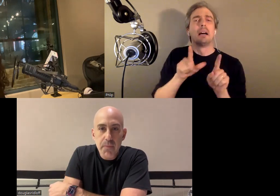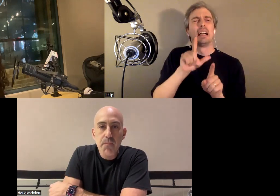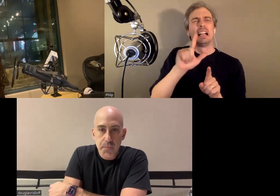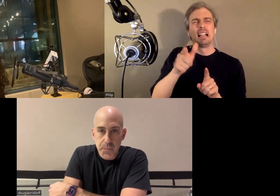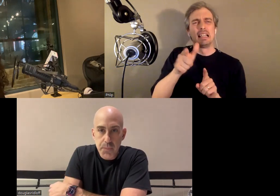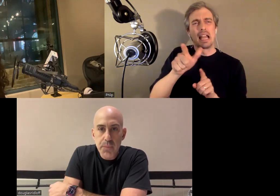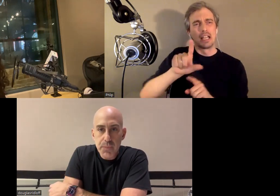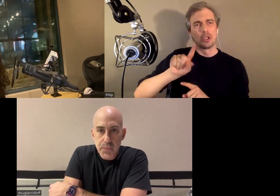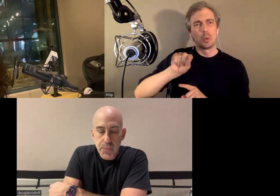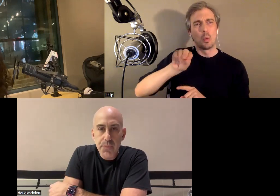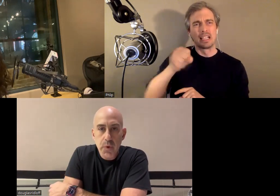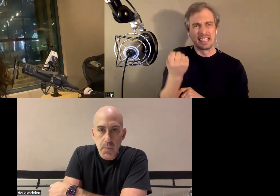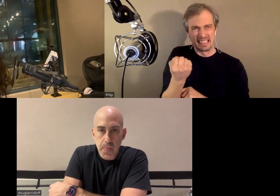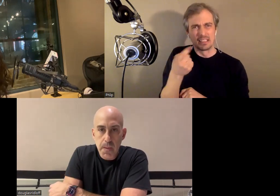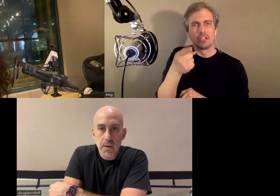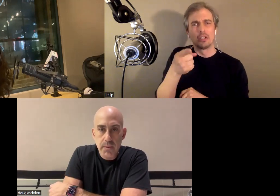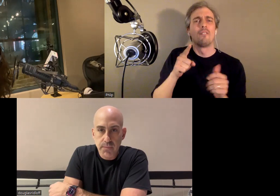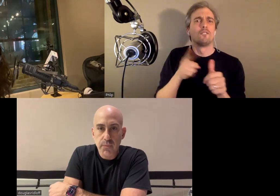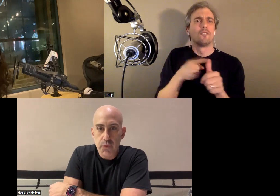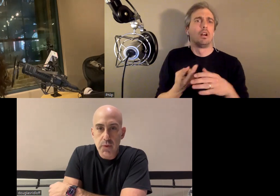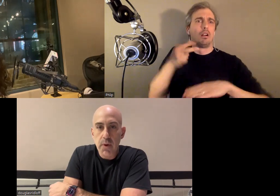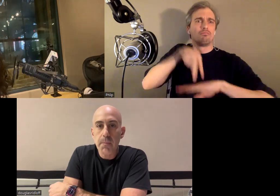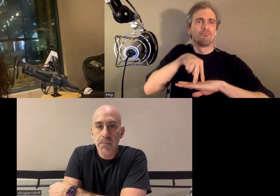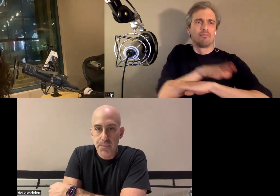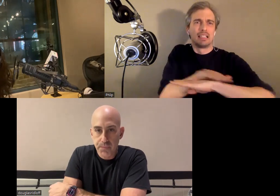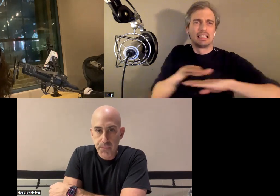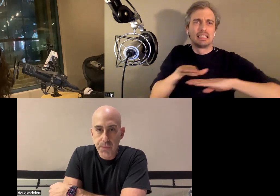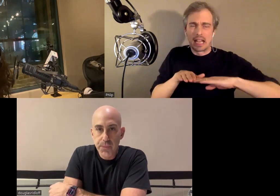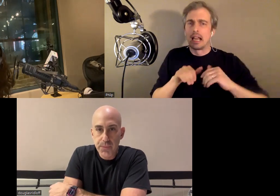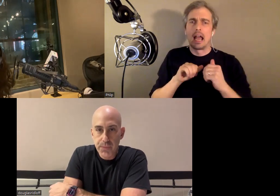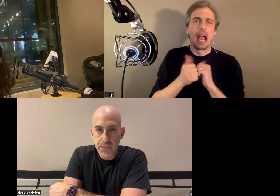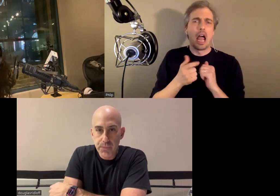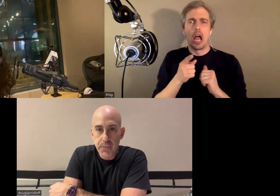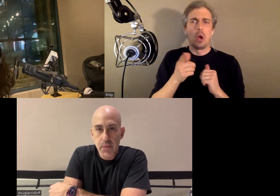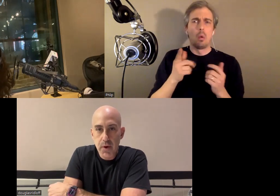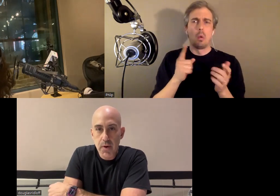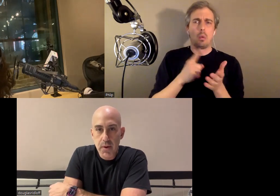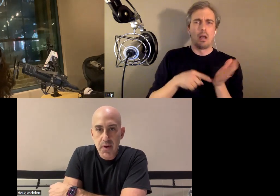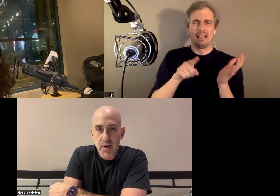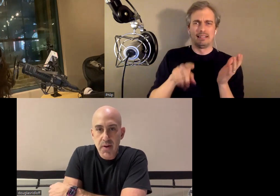on stage. What did it take for you to feel ready to perform?